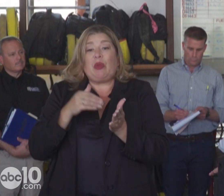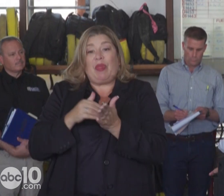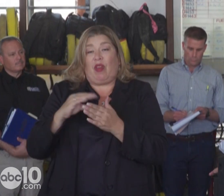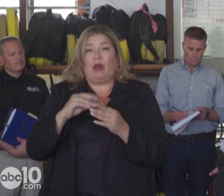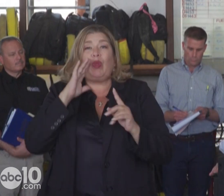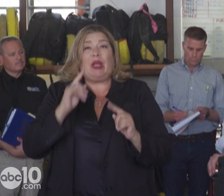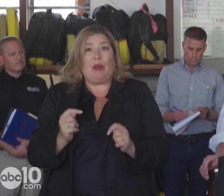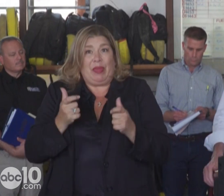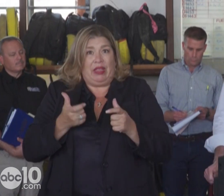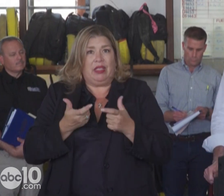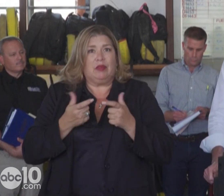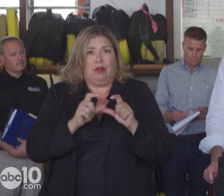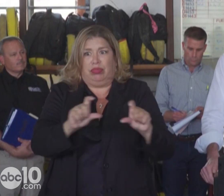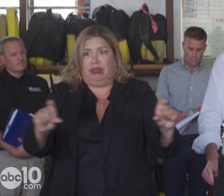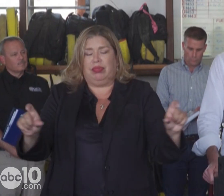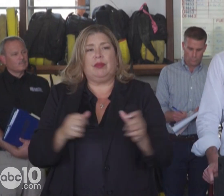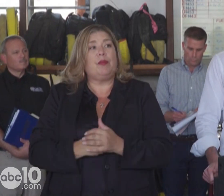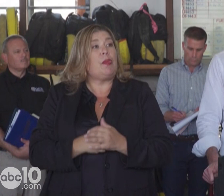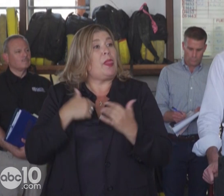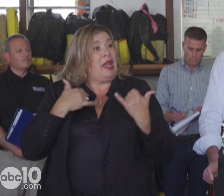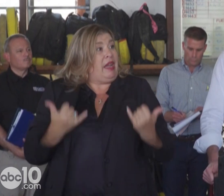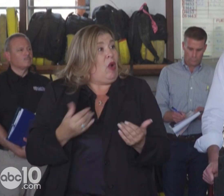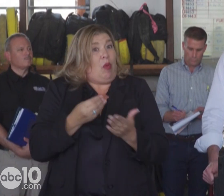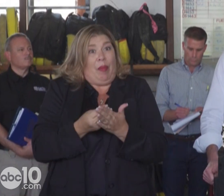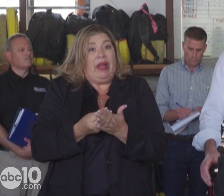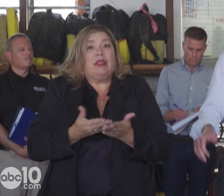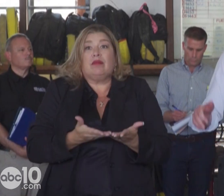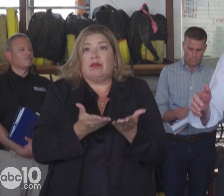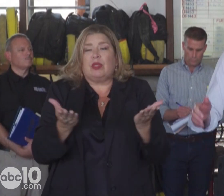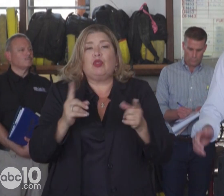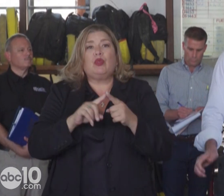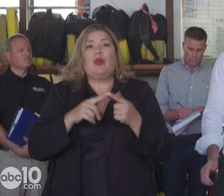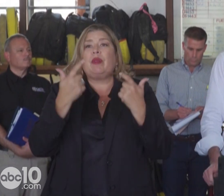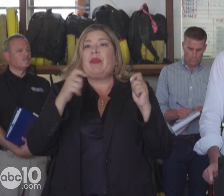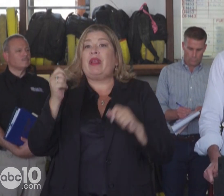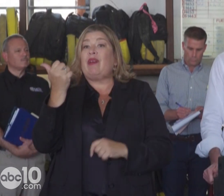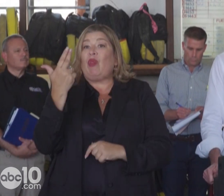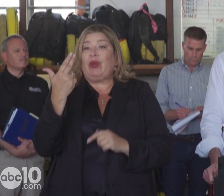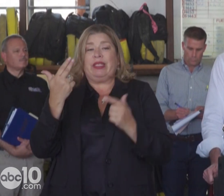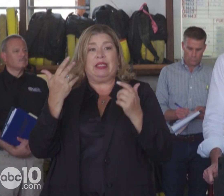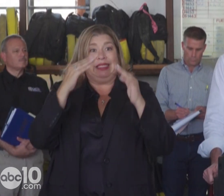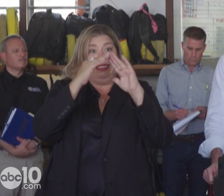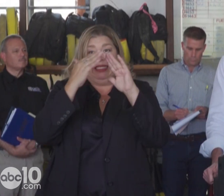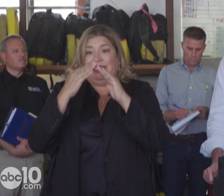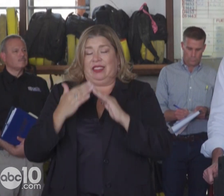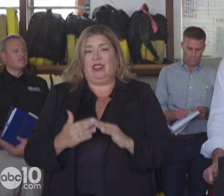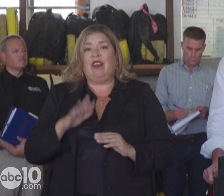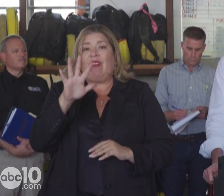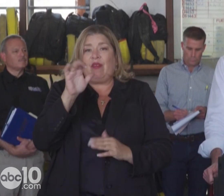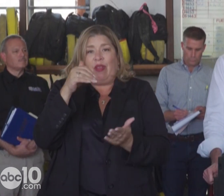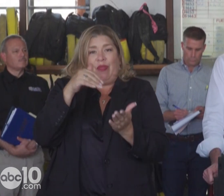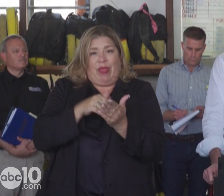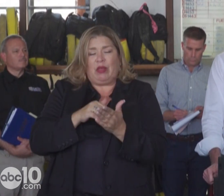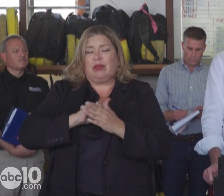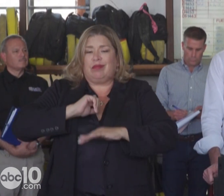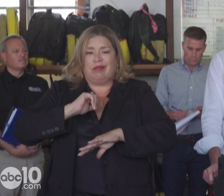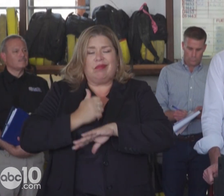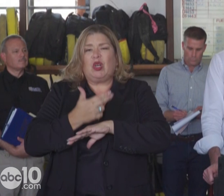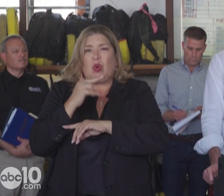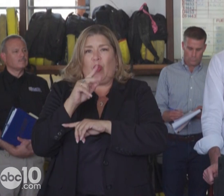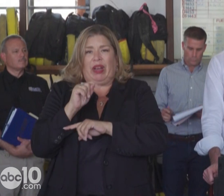immediately. We are providing money as well to the big 13 cities, $500,000 base